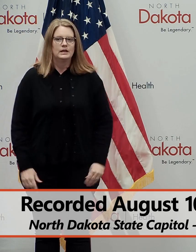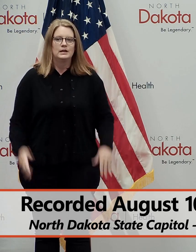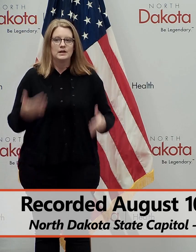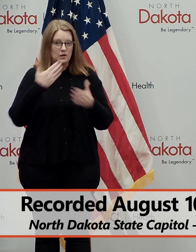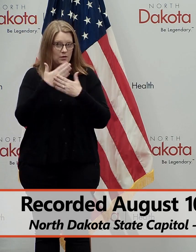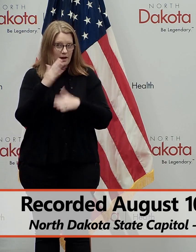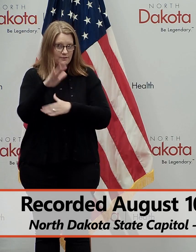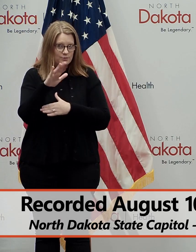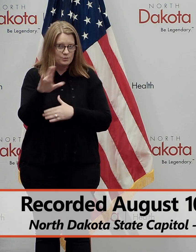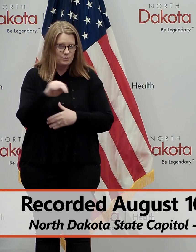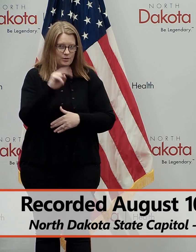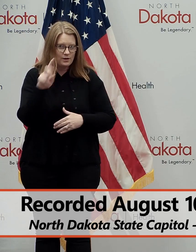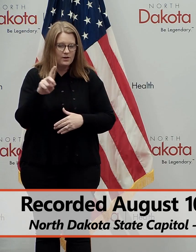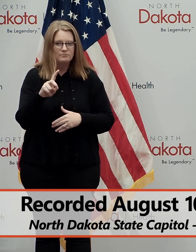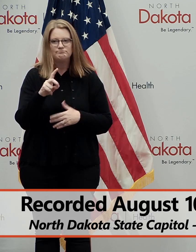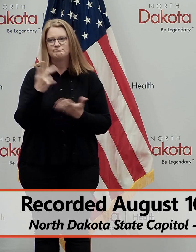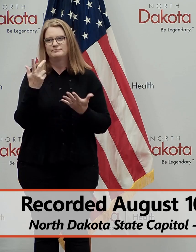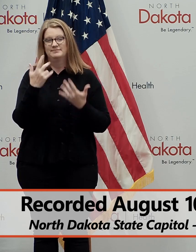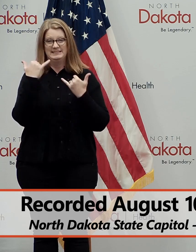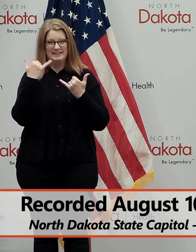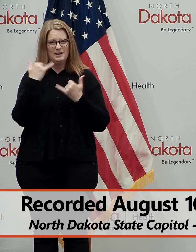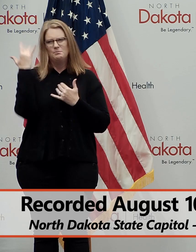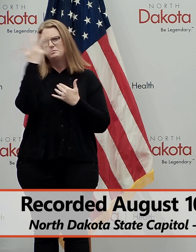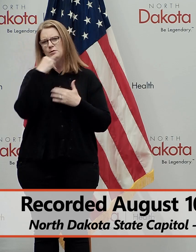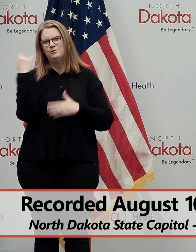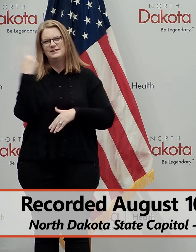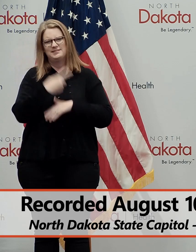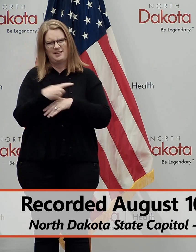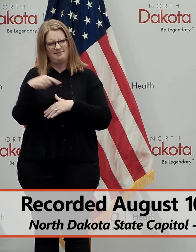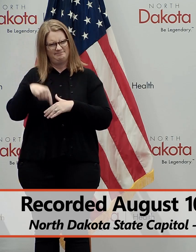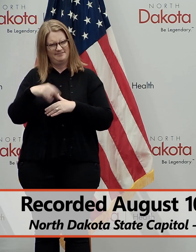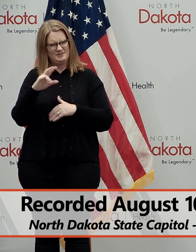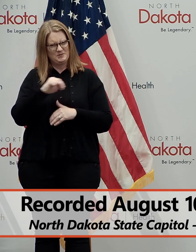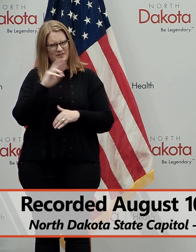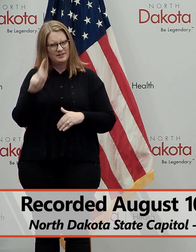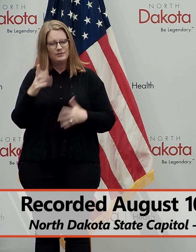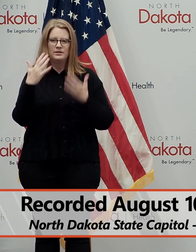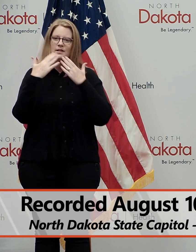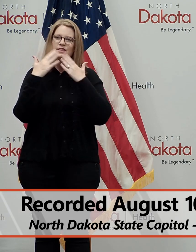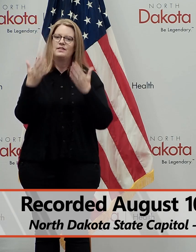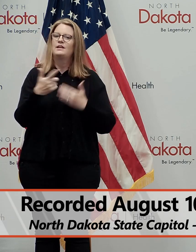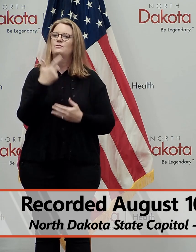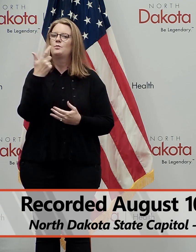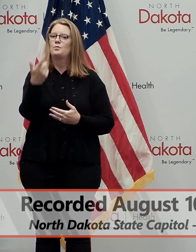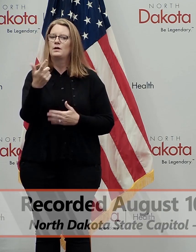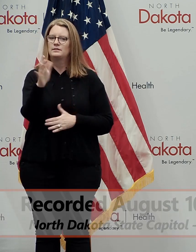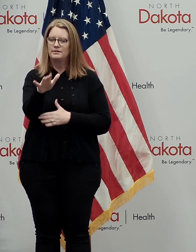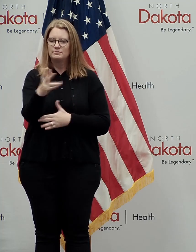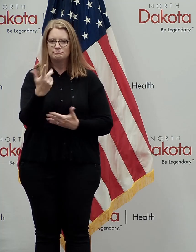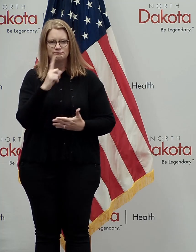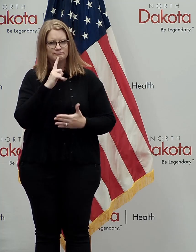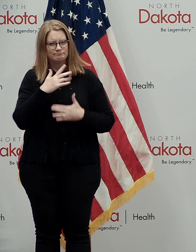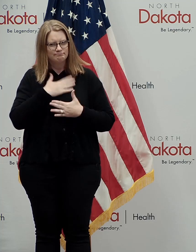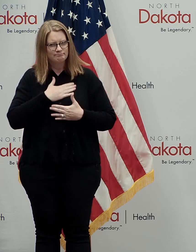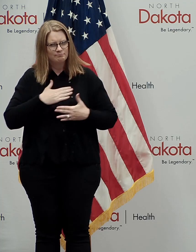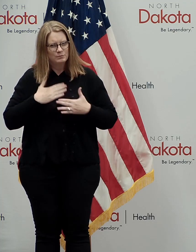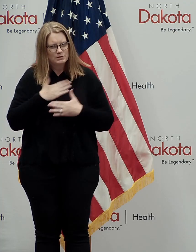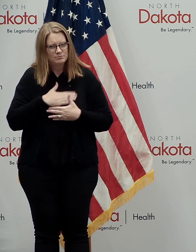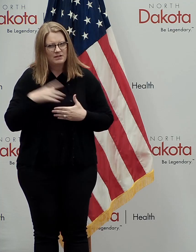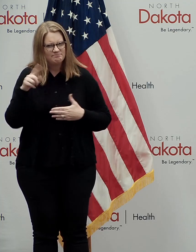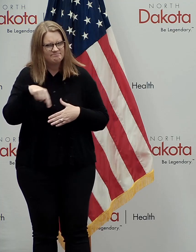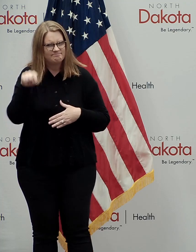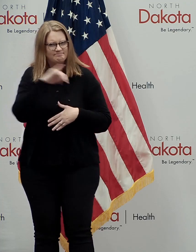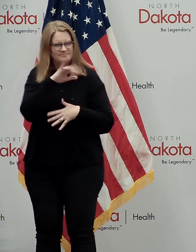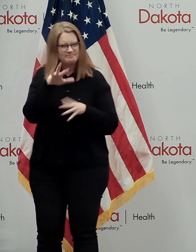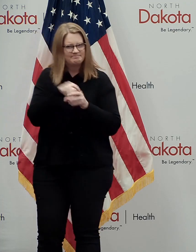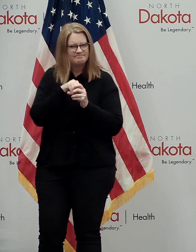Good afternoon, North Dakota. Another beautiful day in our great state. Thank you for joining us this afternoon. We appreciate your participation,